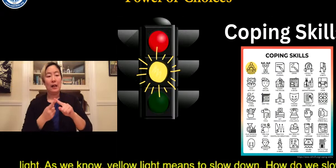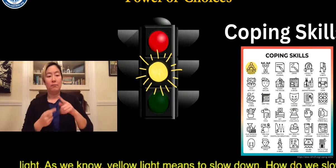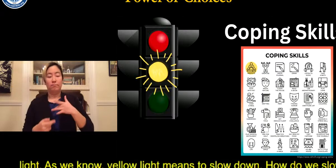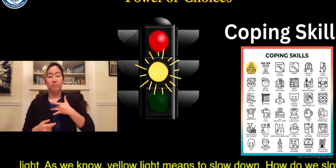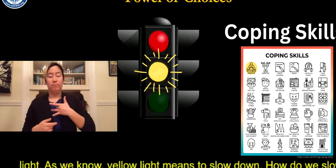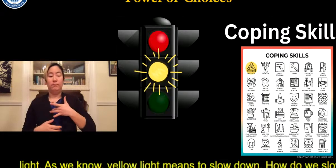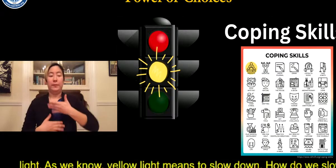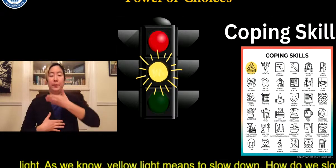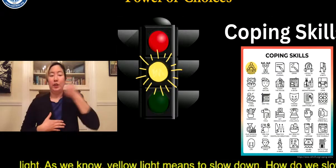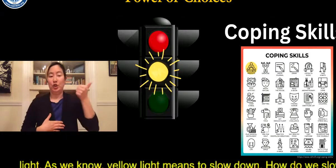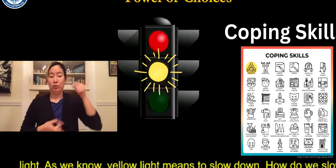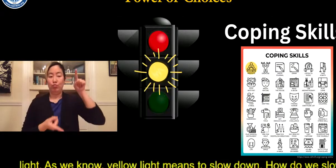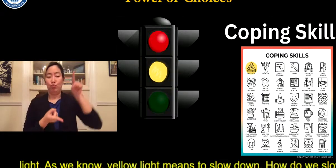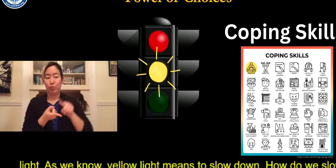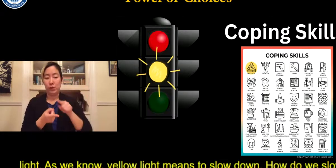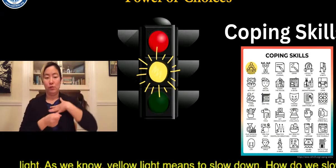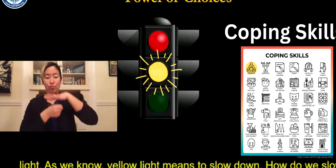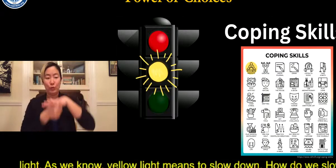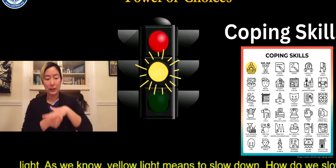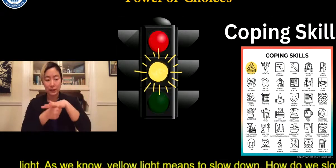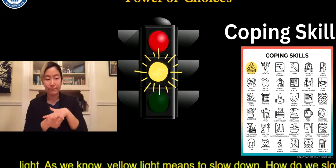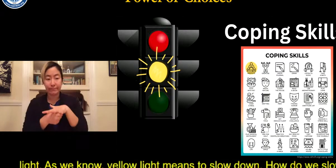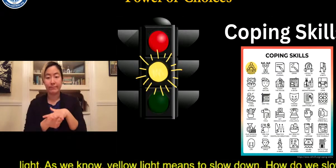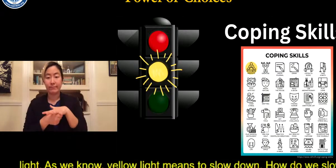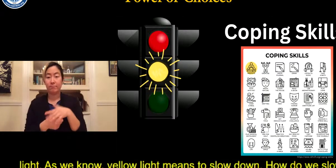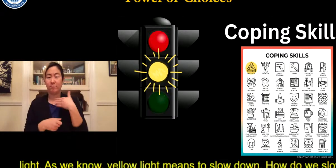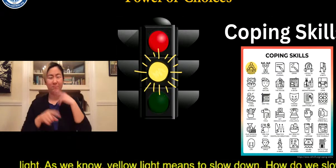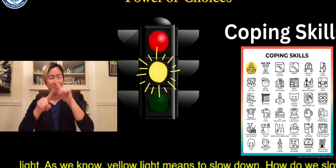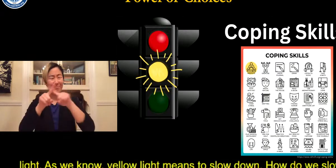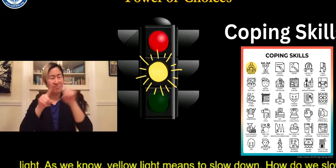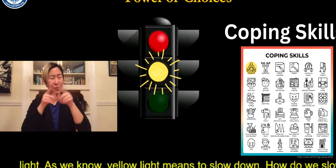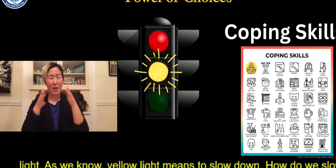example, back to my mention of stress.